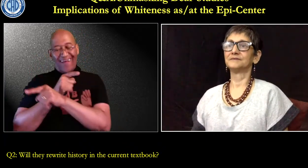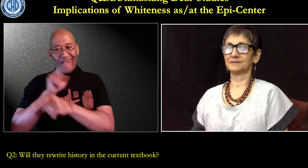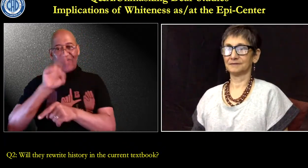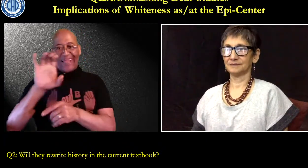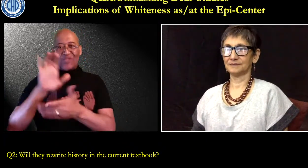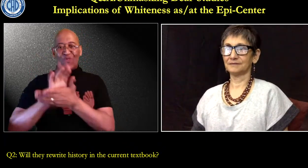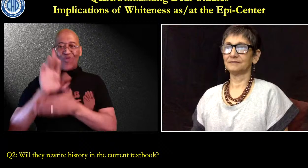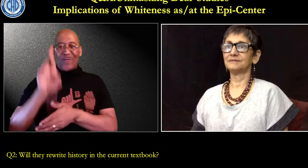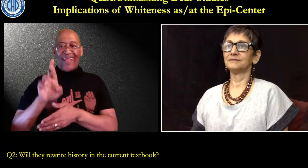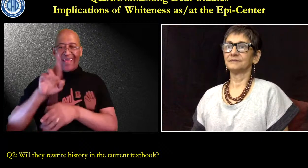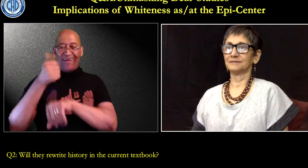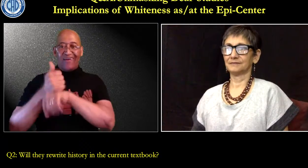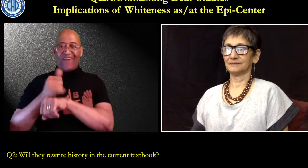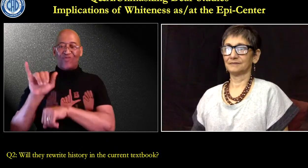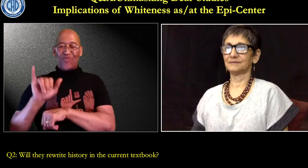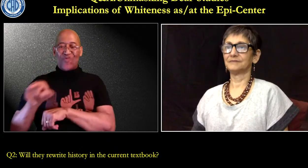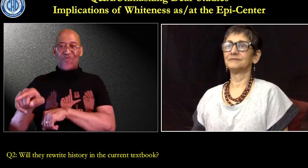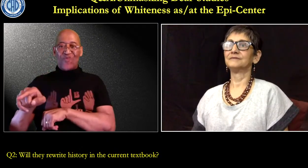after